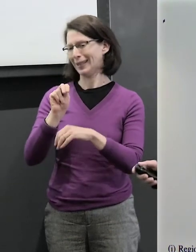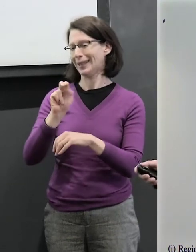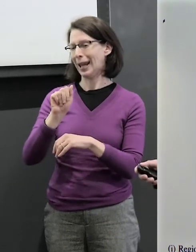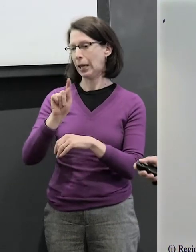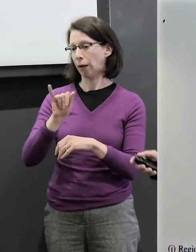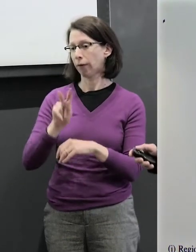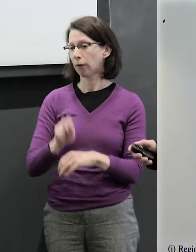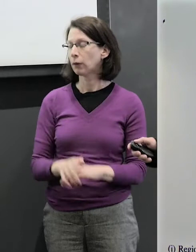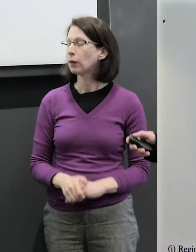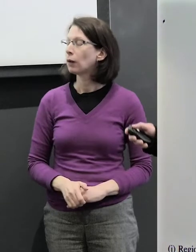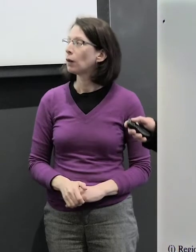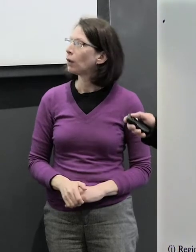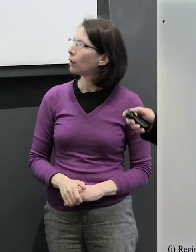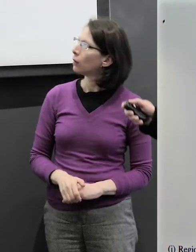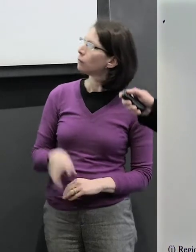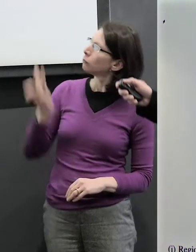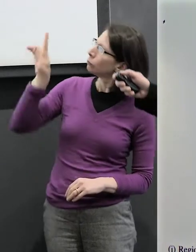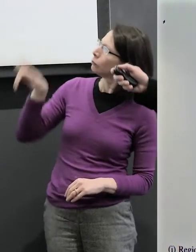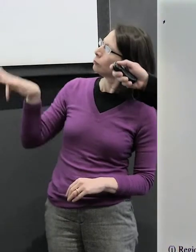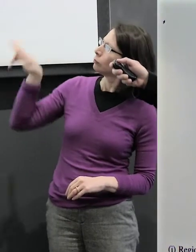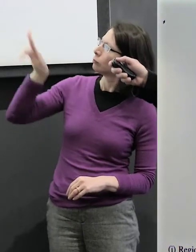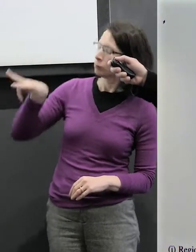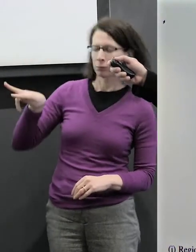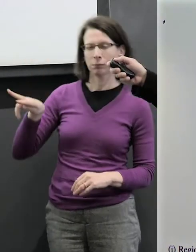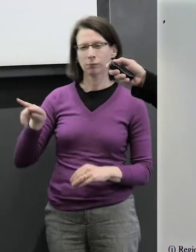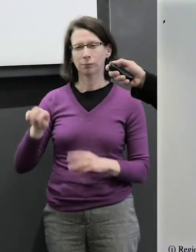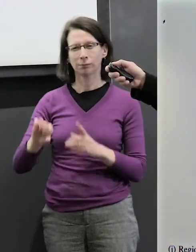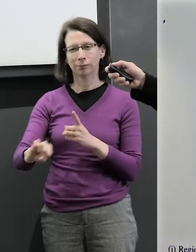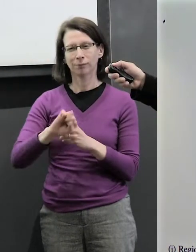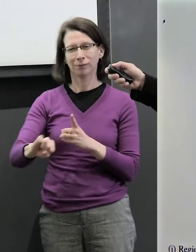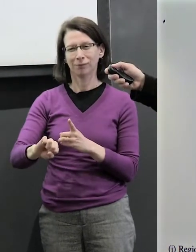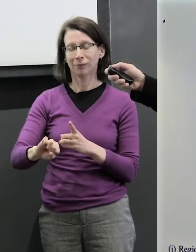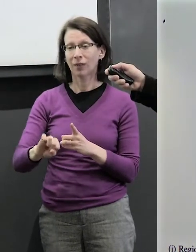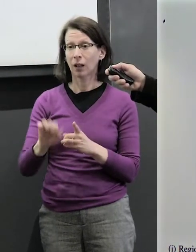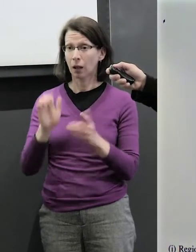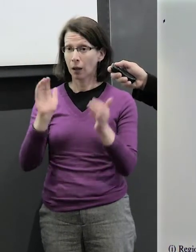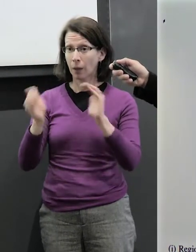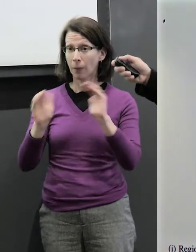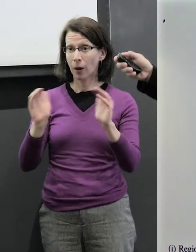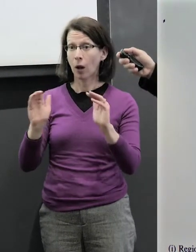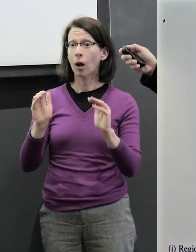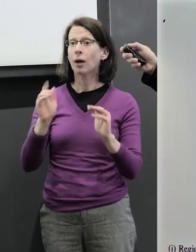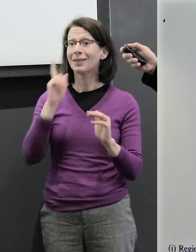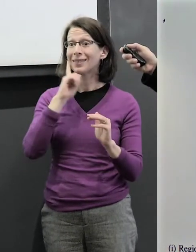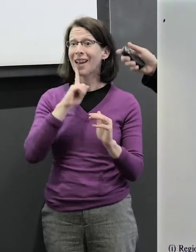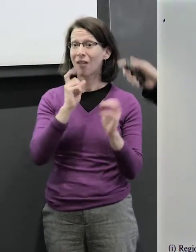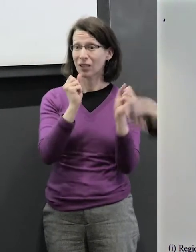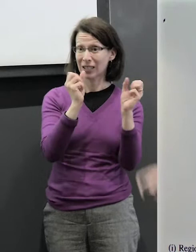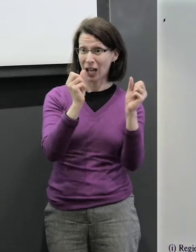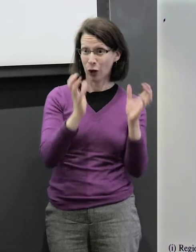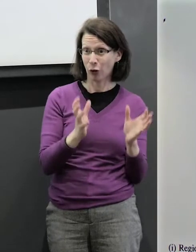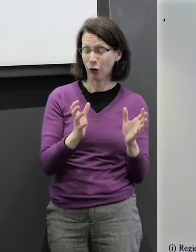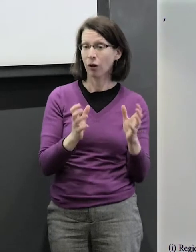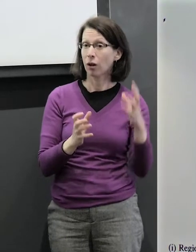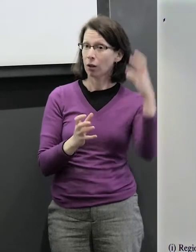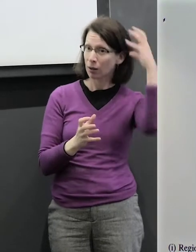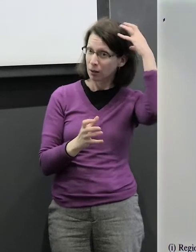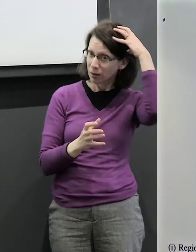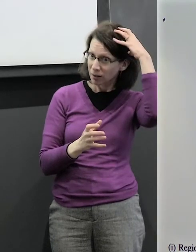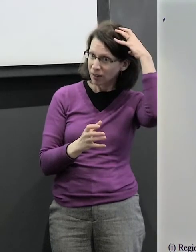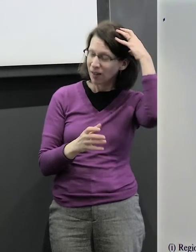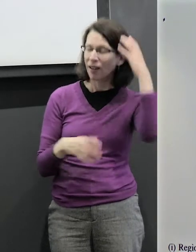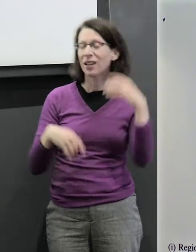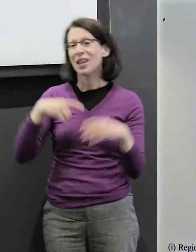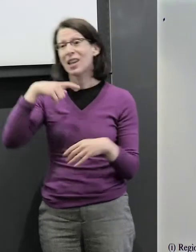And what's particularly striking is that if you compare the left hemisphere of the deaf signer and the left hemisphere of the